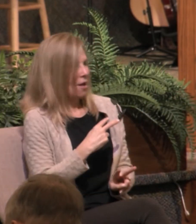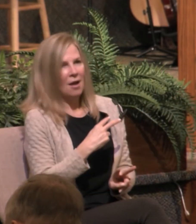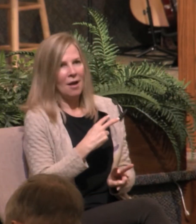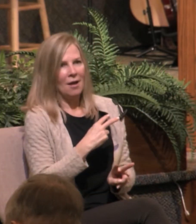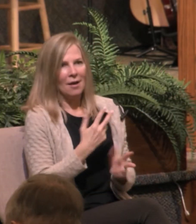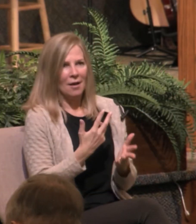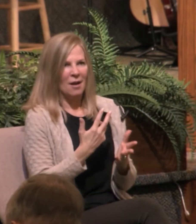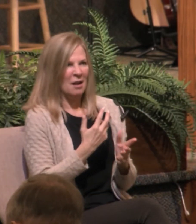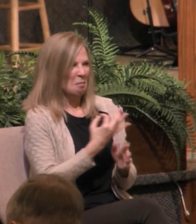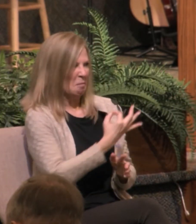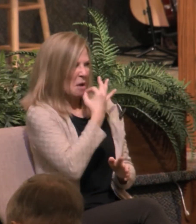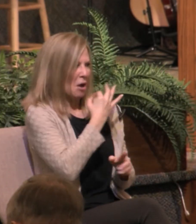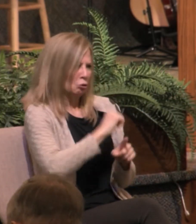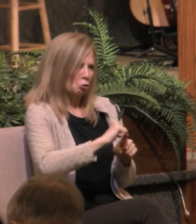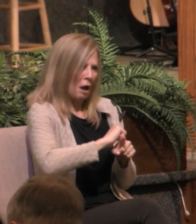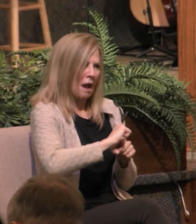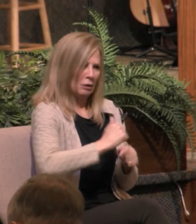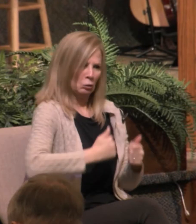Trained soldiers,